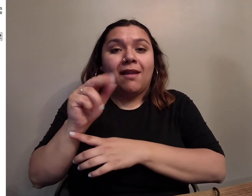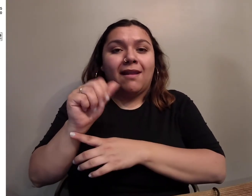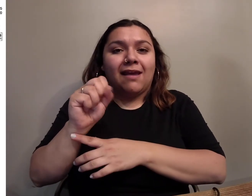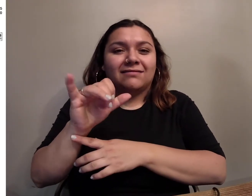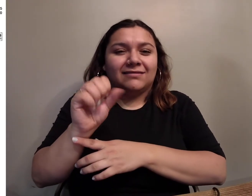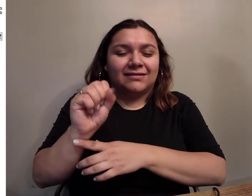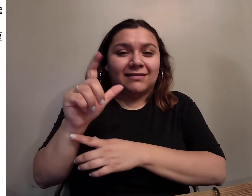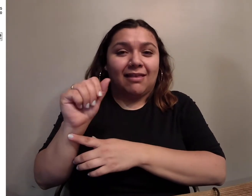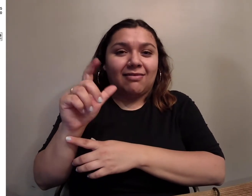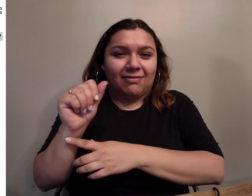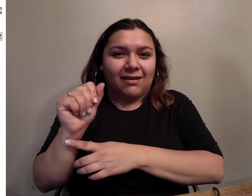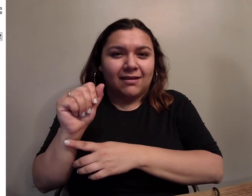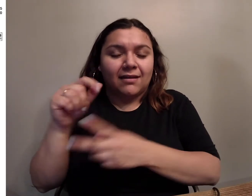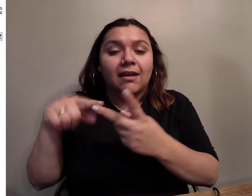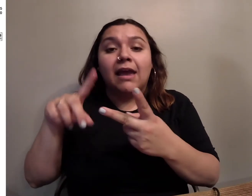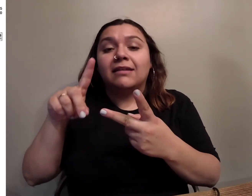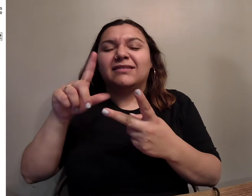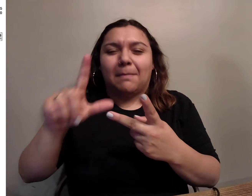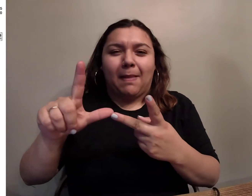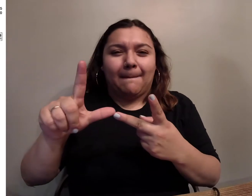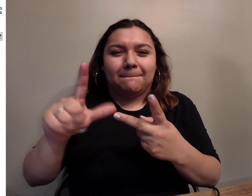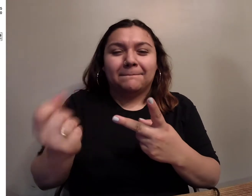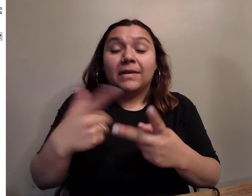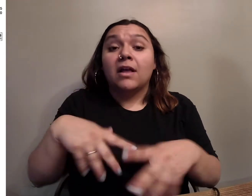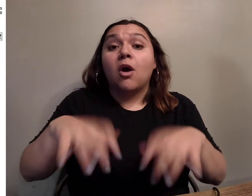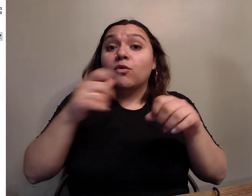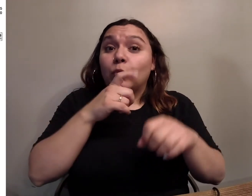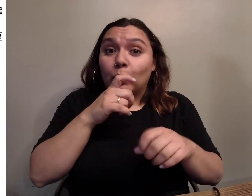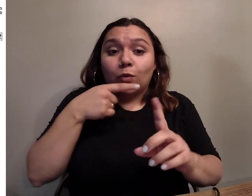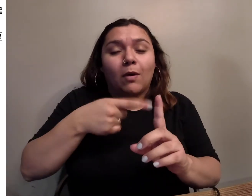shifting paradigms in the era of social distancing.